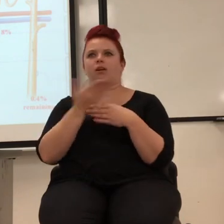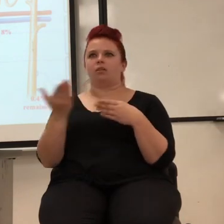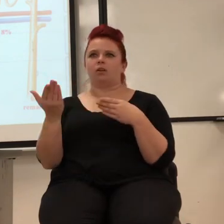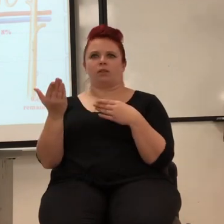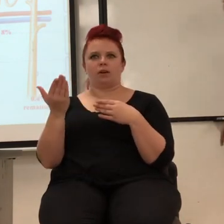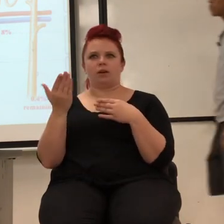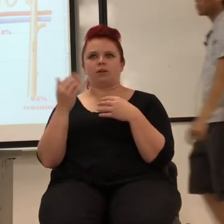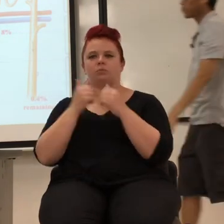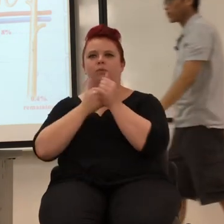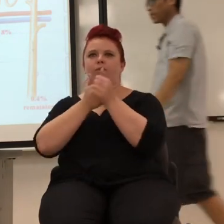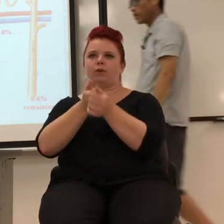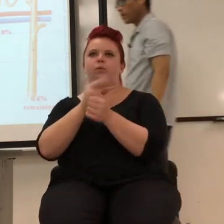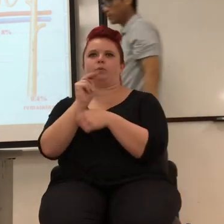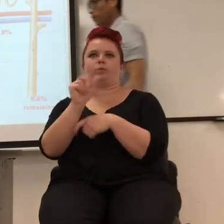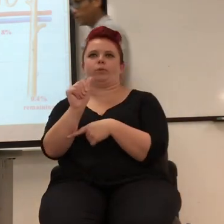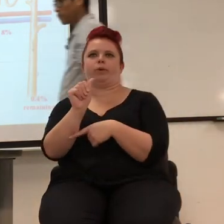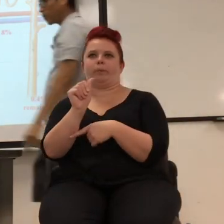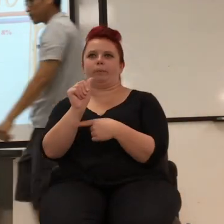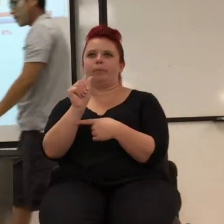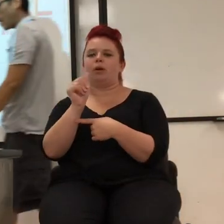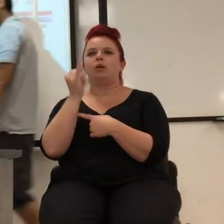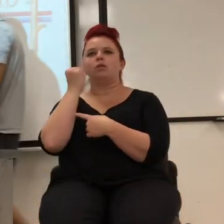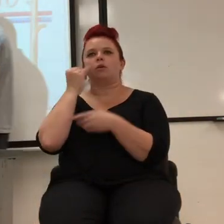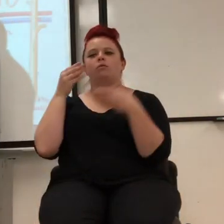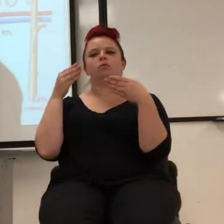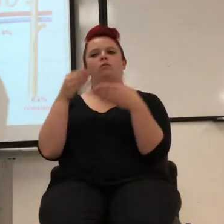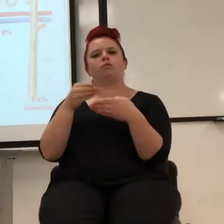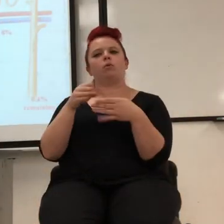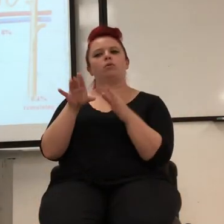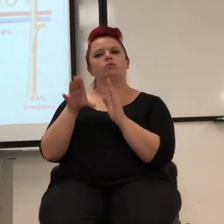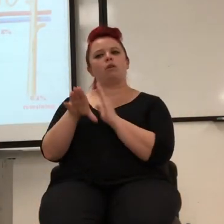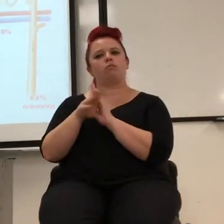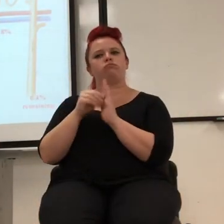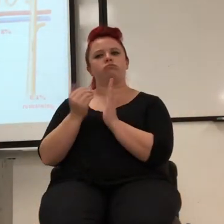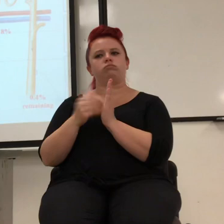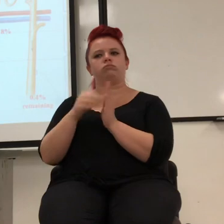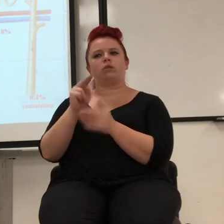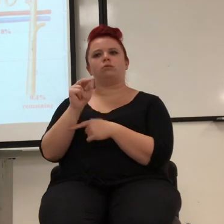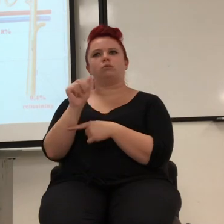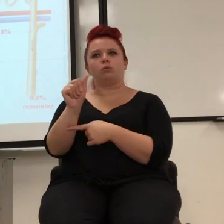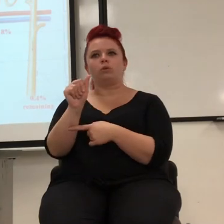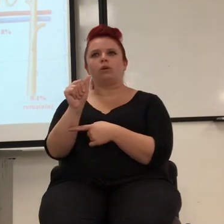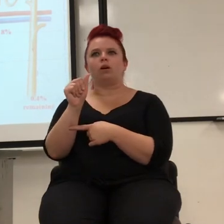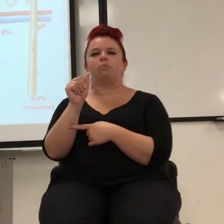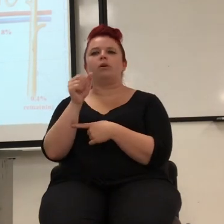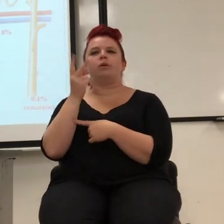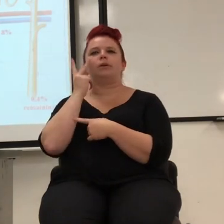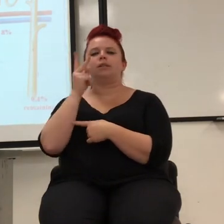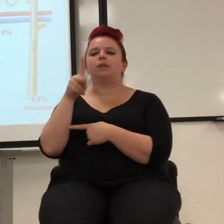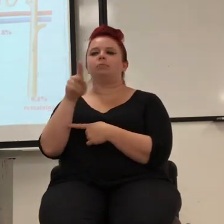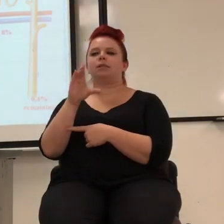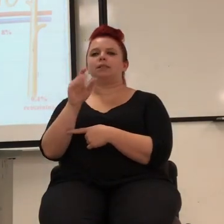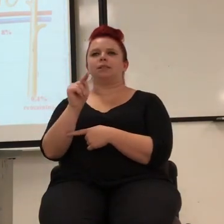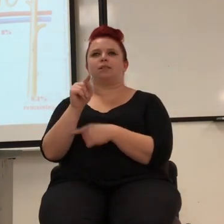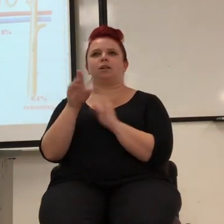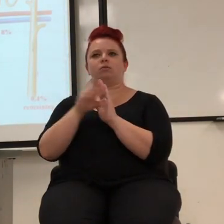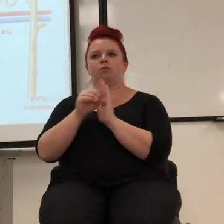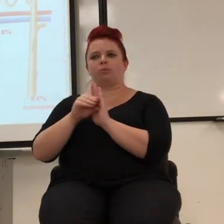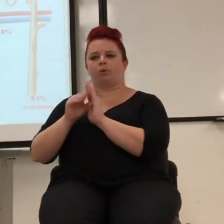Follow sodium. So if you just focus on that one thing, you can see how at the PCT you reabsorb a lot of other things with it.